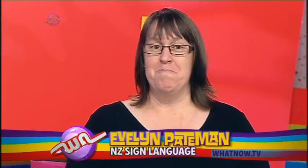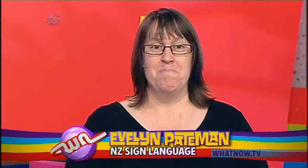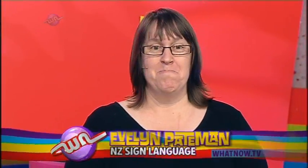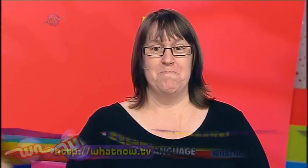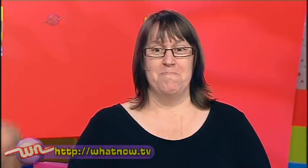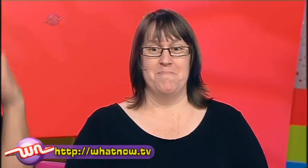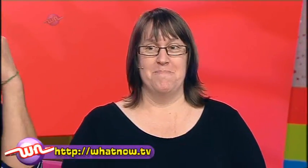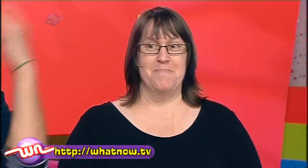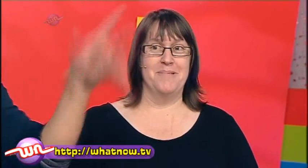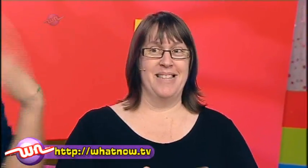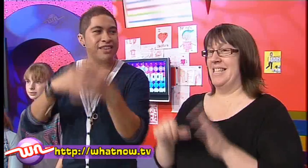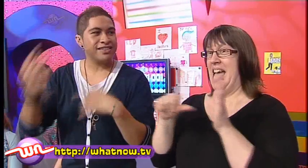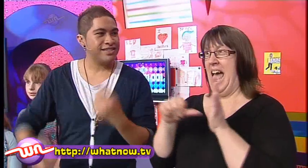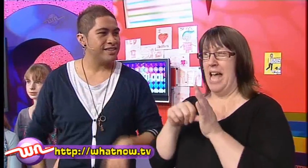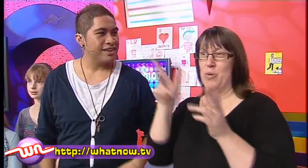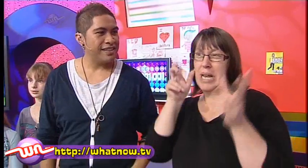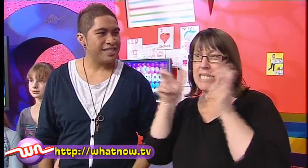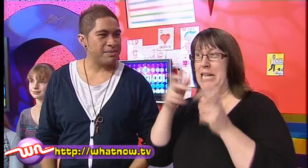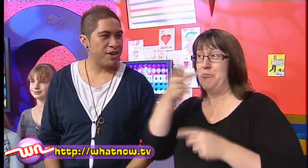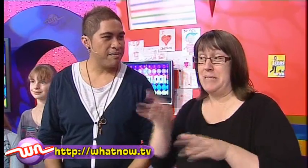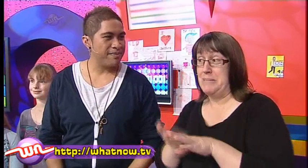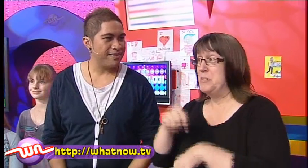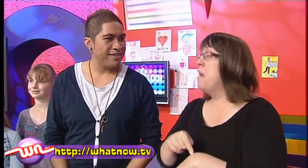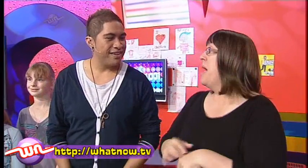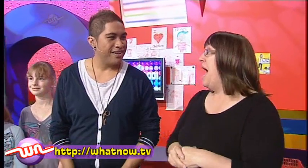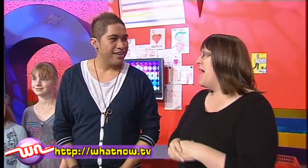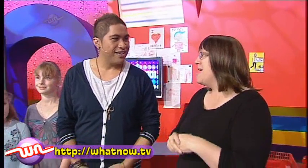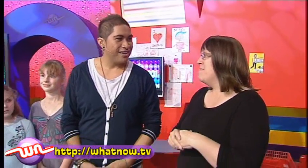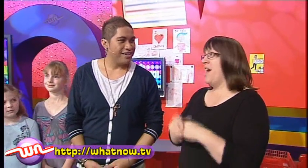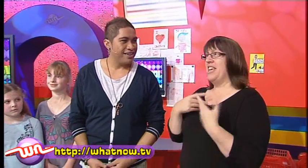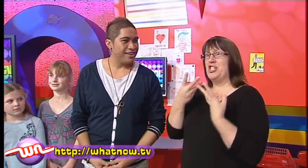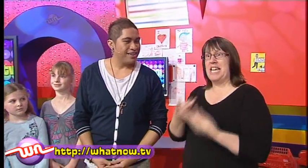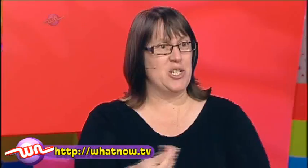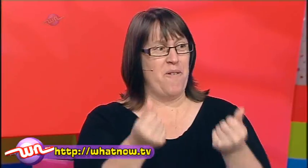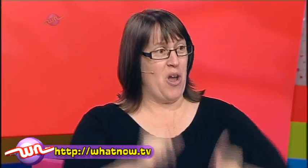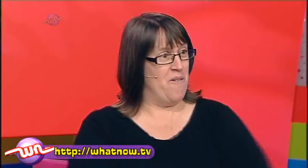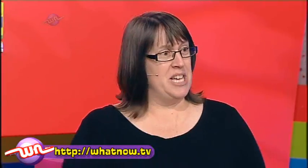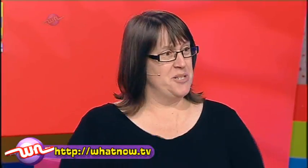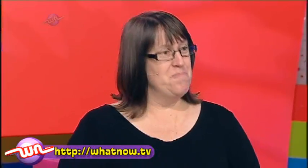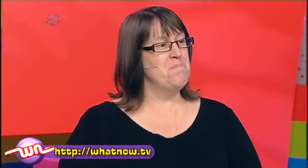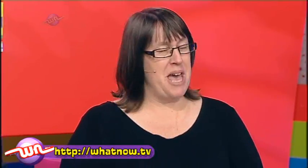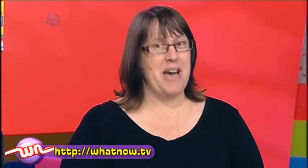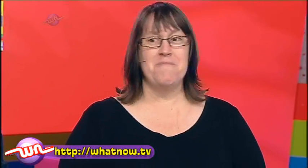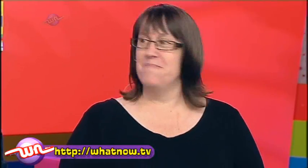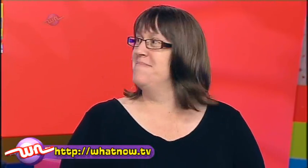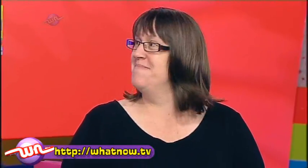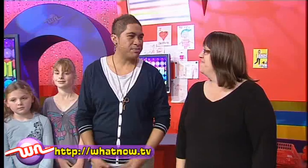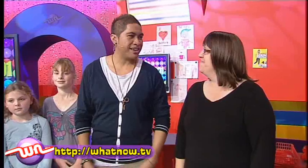listen and repeat things at the same time? I think you just get into a flow of it. Oh, wow. Yeah. I guess it all takes practice,